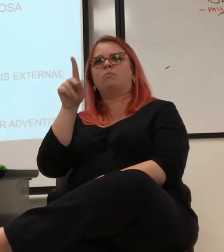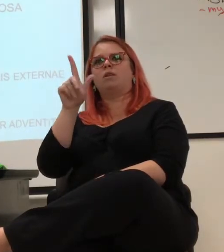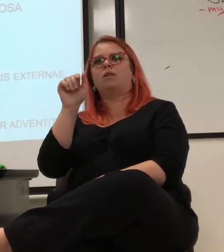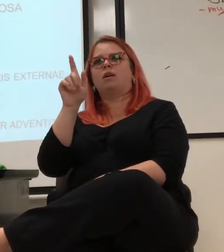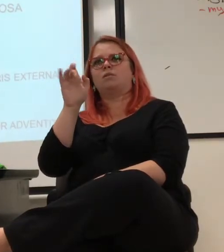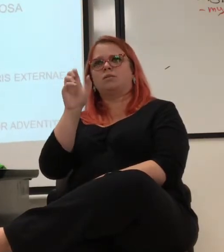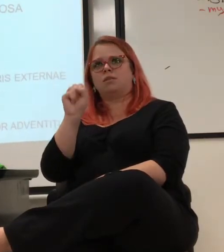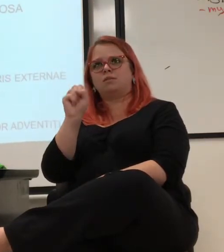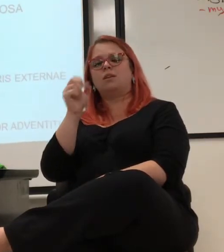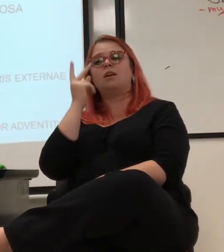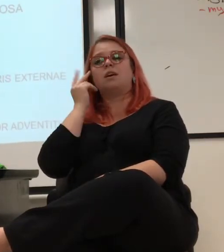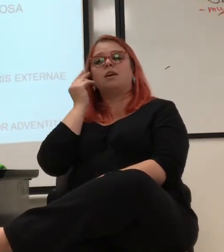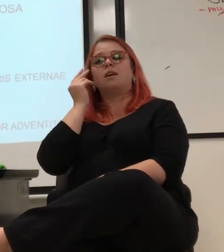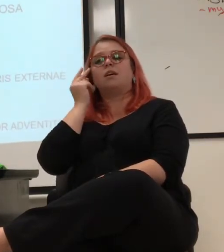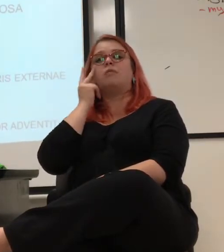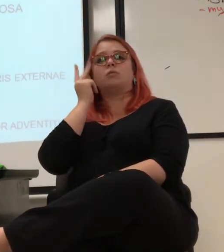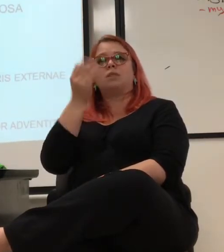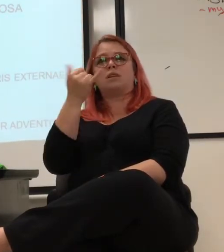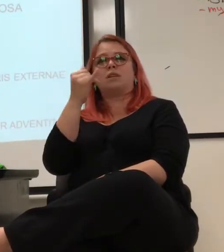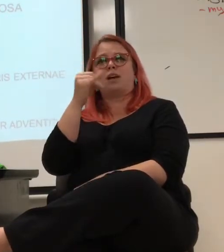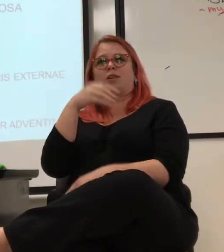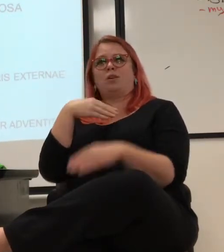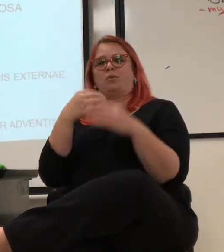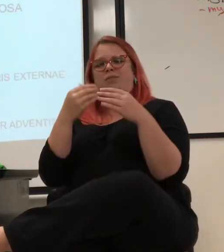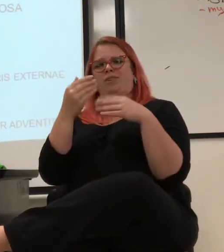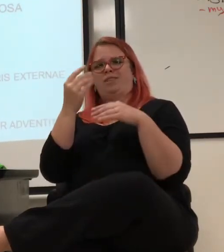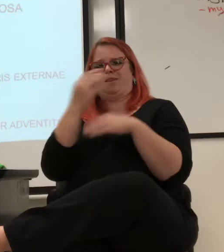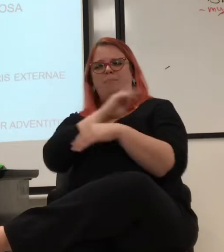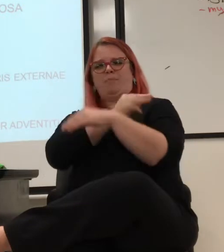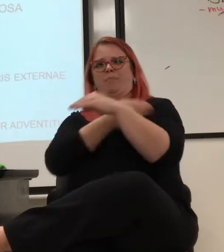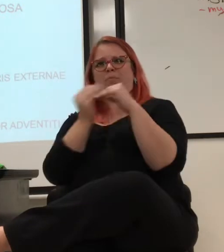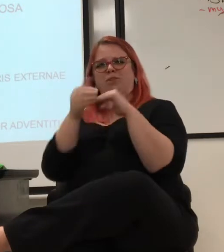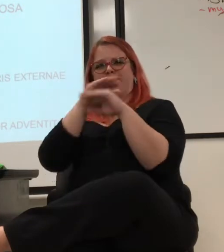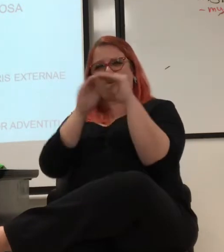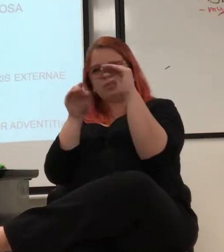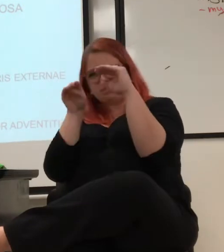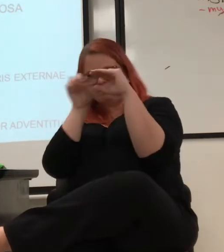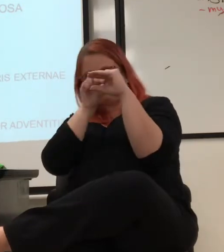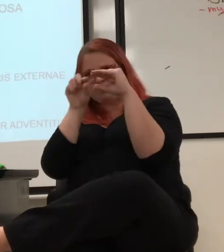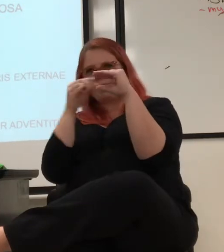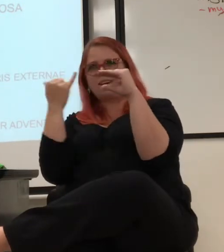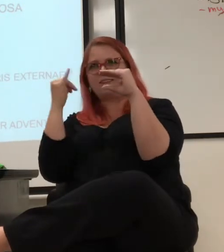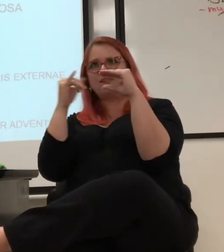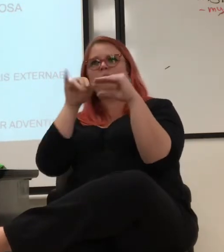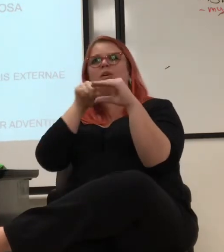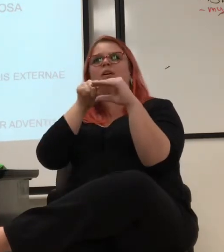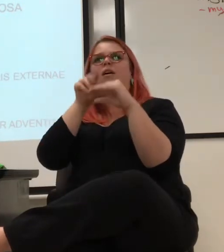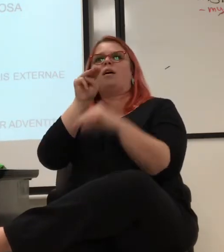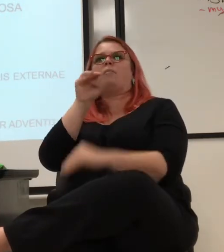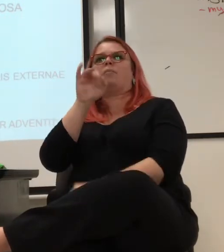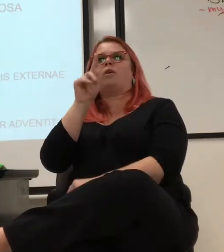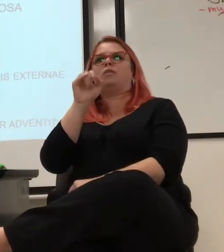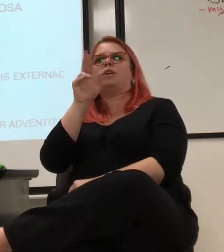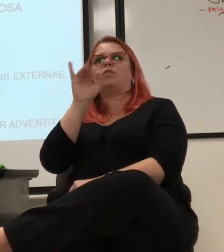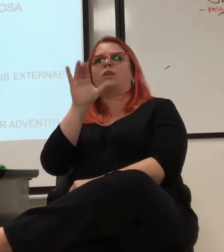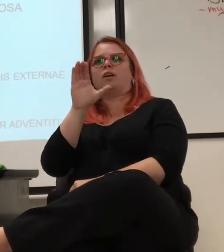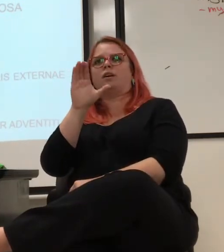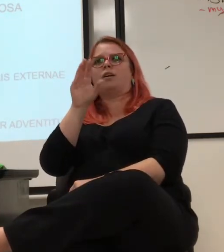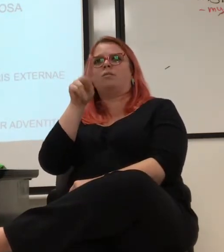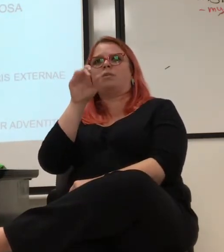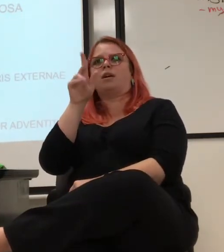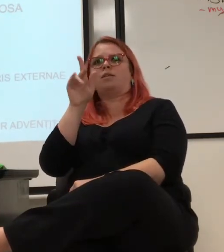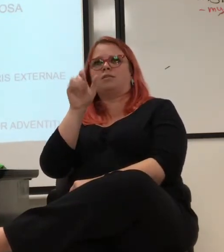layers, it is the myenteric plexus. So, there's the